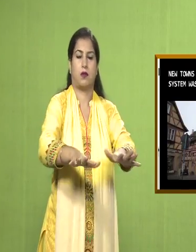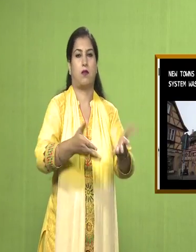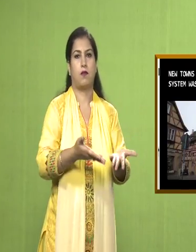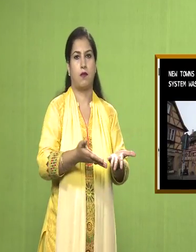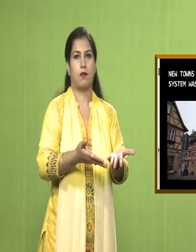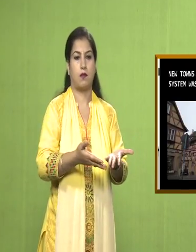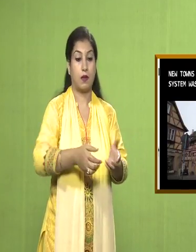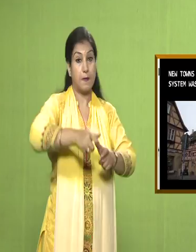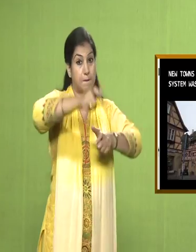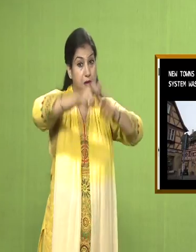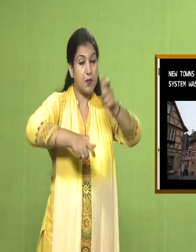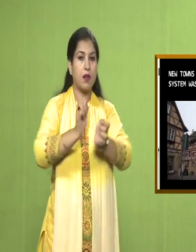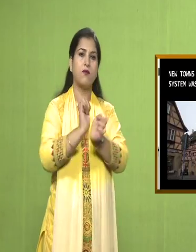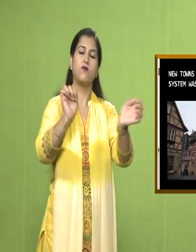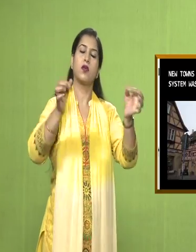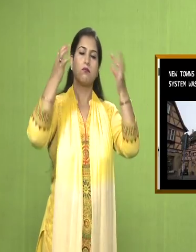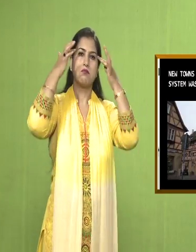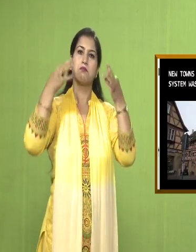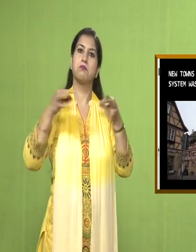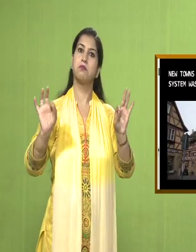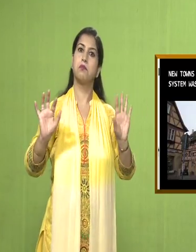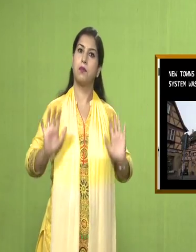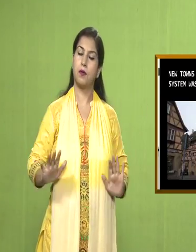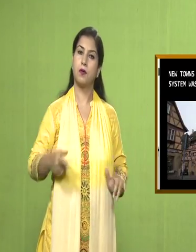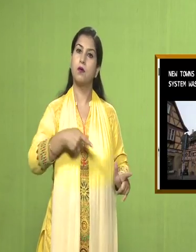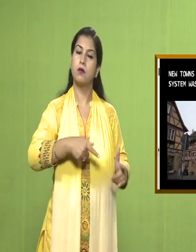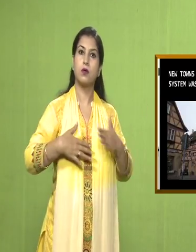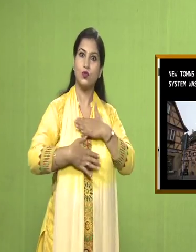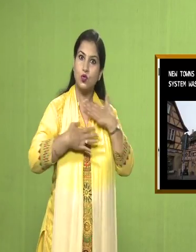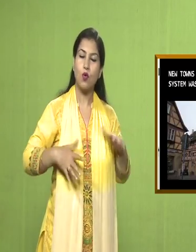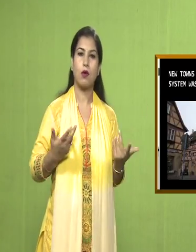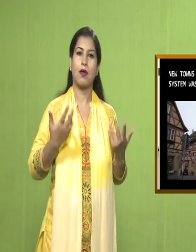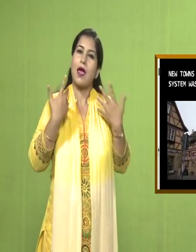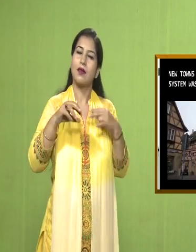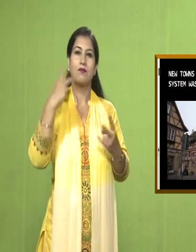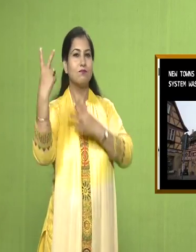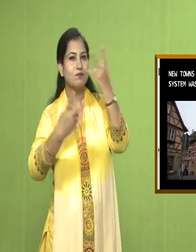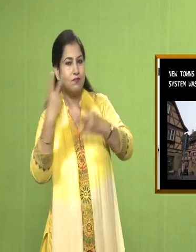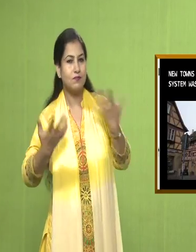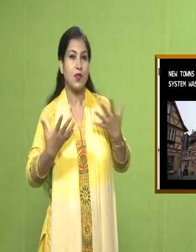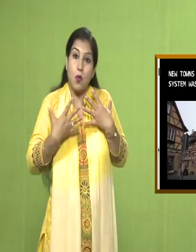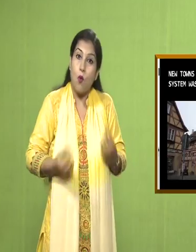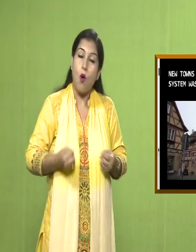People enjoyed freedom as they could go anywhere they wanted.